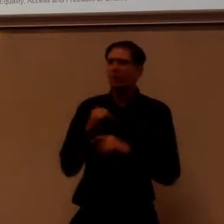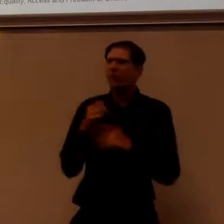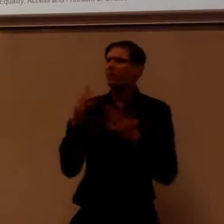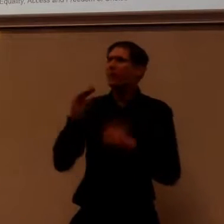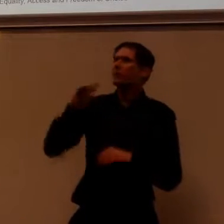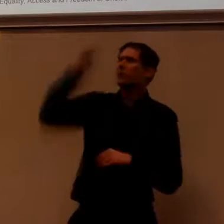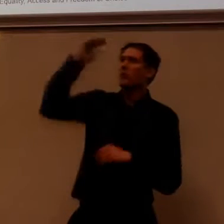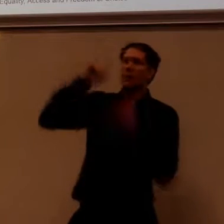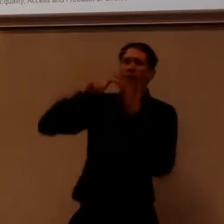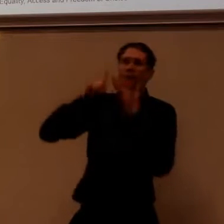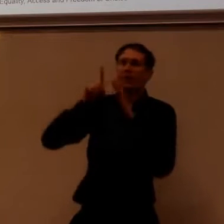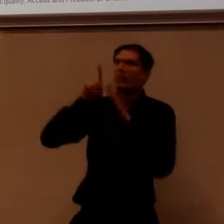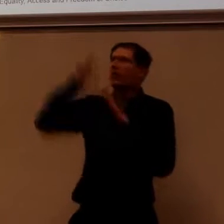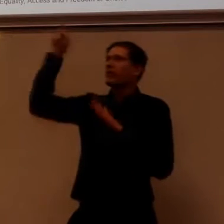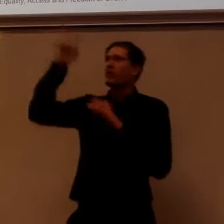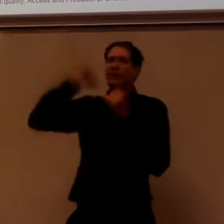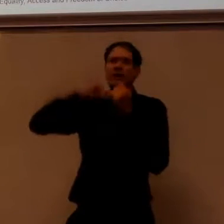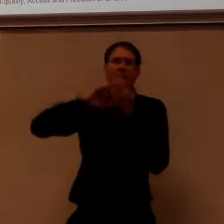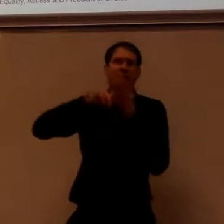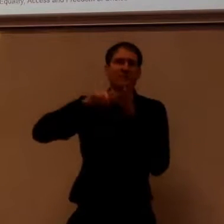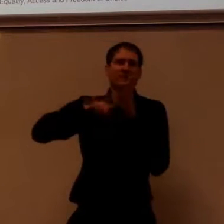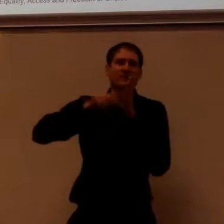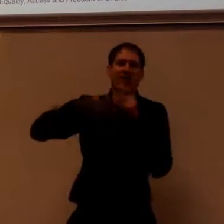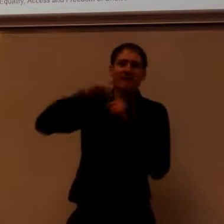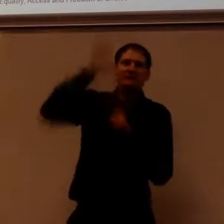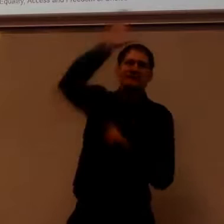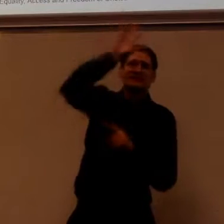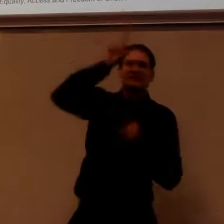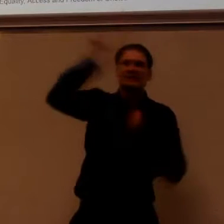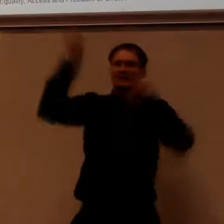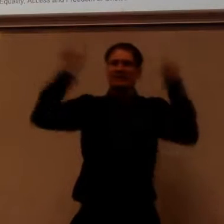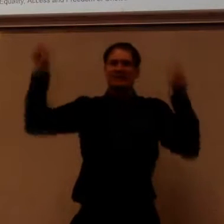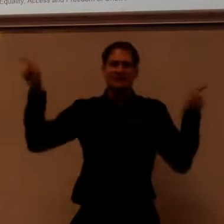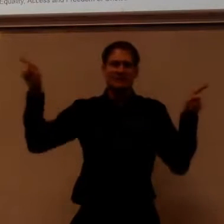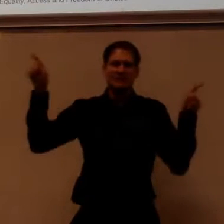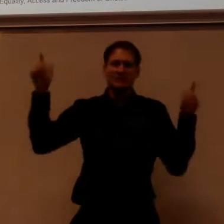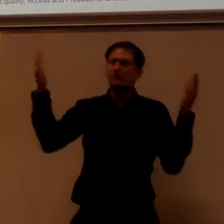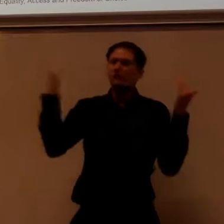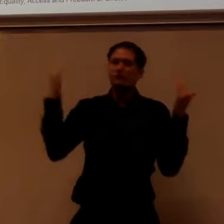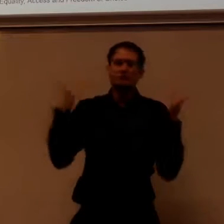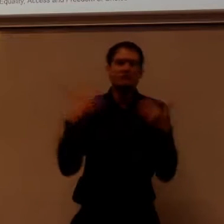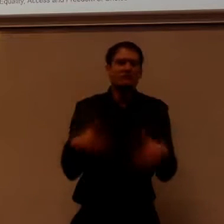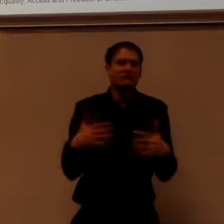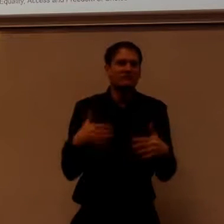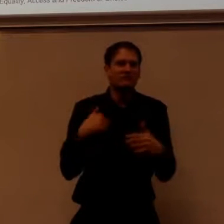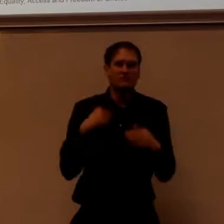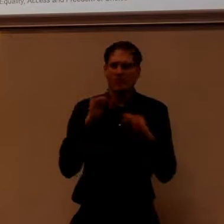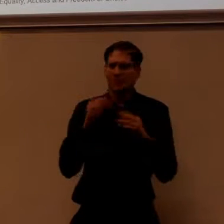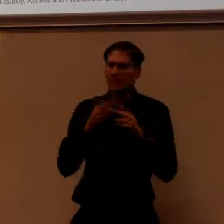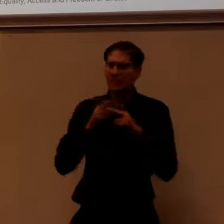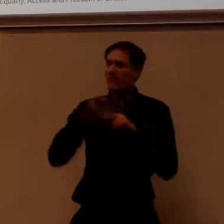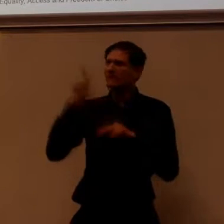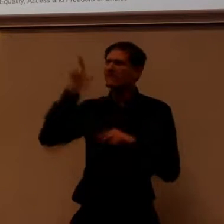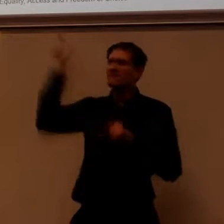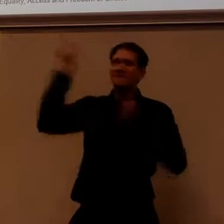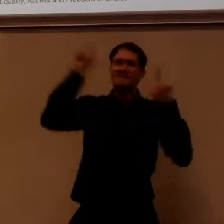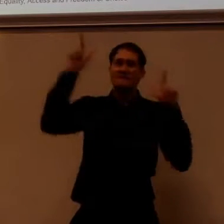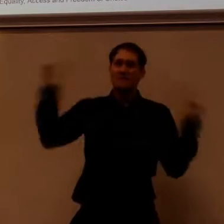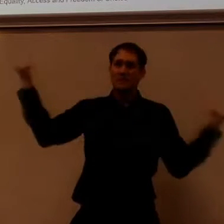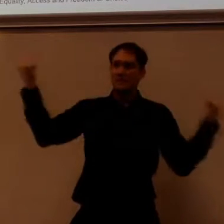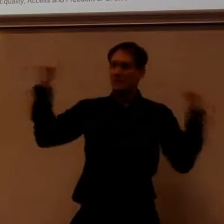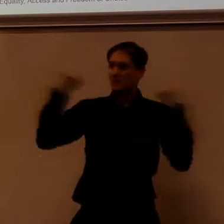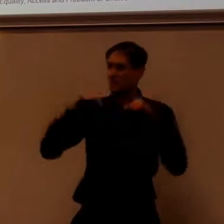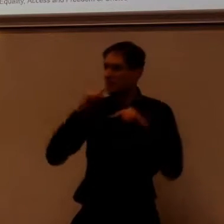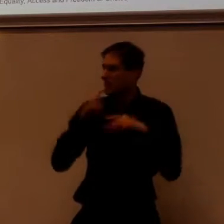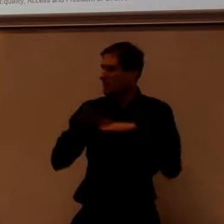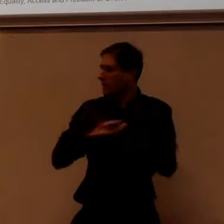Scotland. My question is, we're talking about rural areas. We have Shetland, Orkney, the Highlands, to try and encourage people